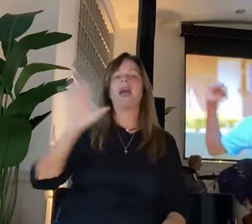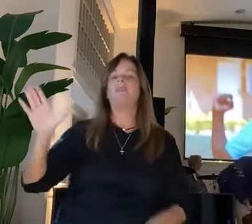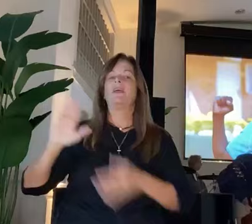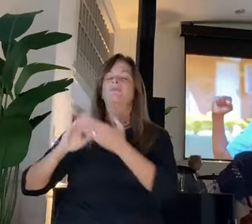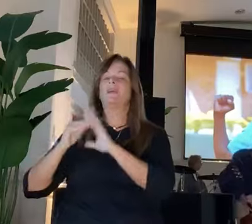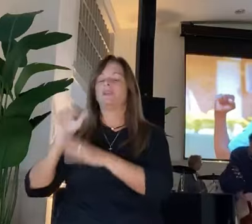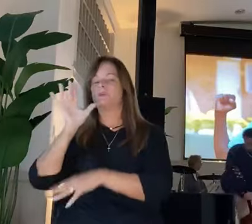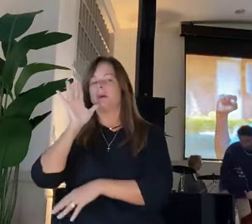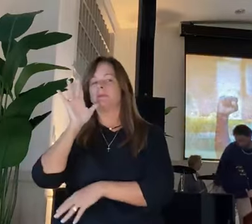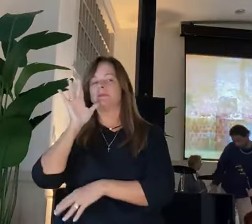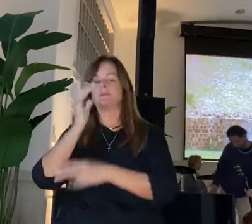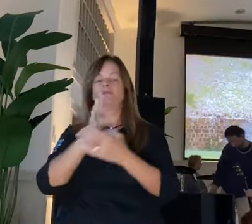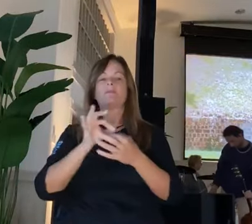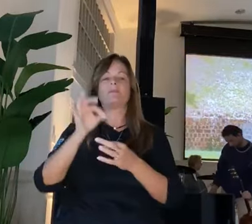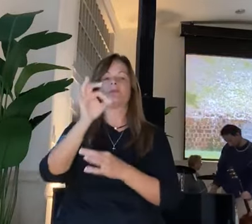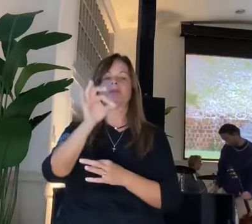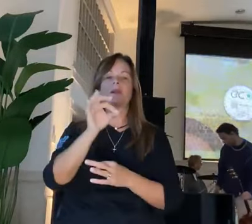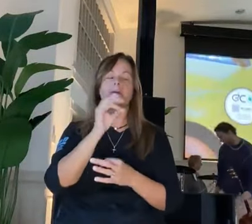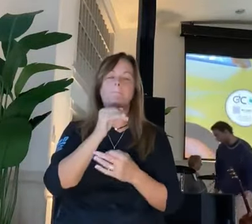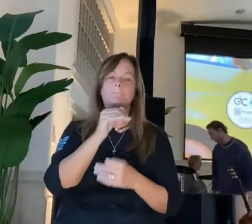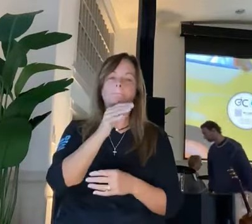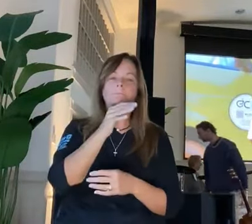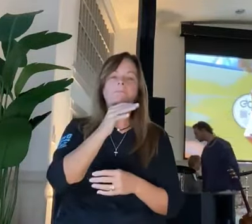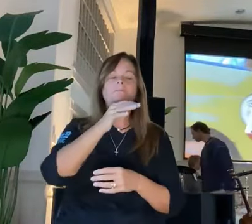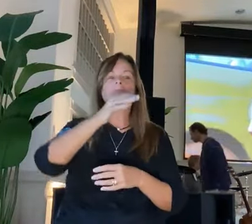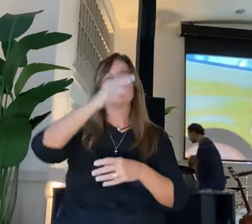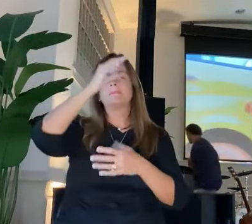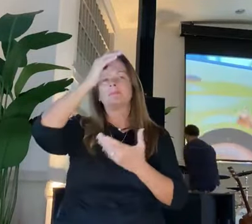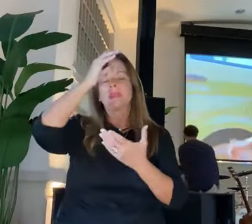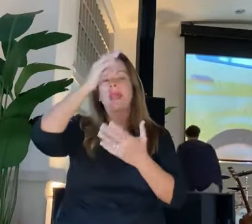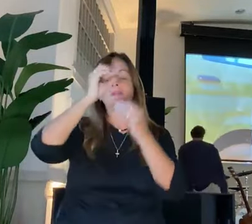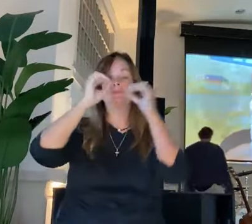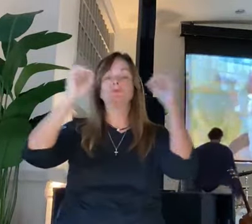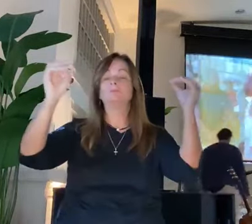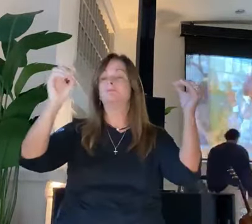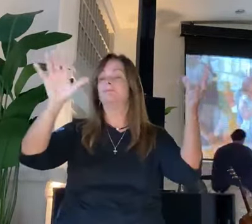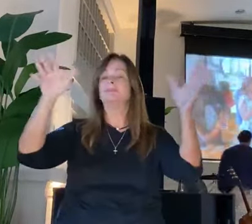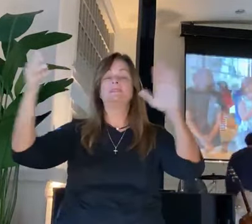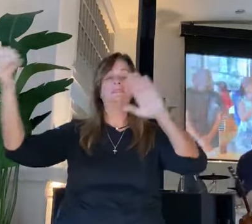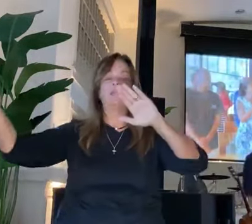by providing spiritual love and meeting some of their most basic necessities.